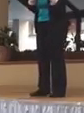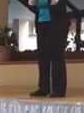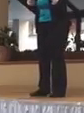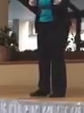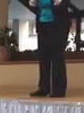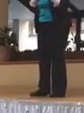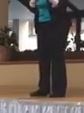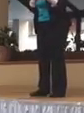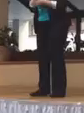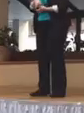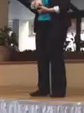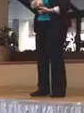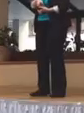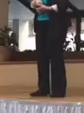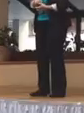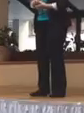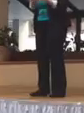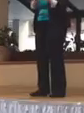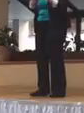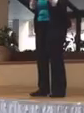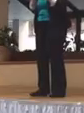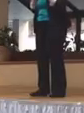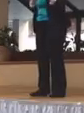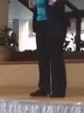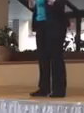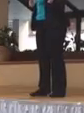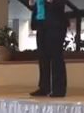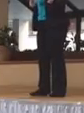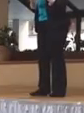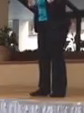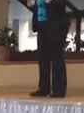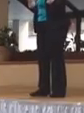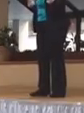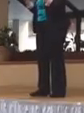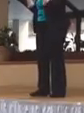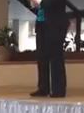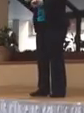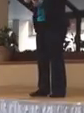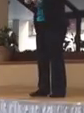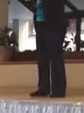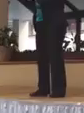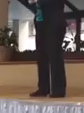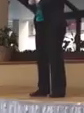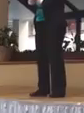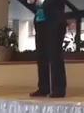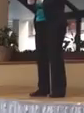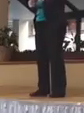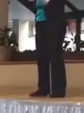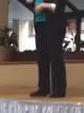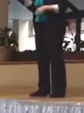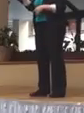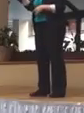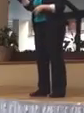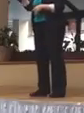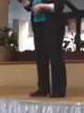I mean, you're right, yeah, I can see that there's a conflict, and we also felt, okay, this doesn't necessarily feel right. And we realize that